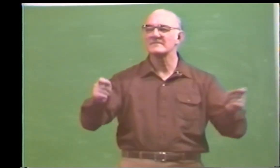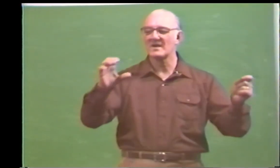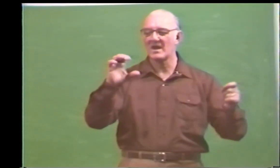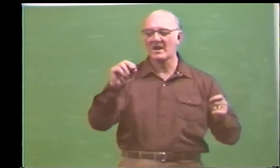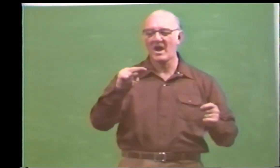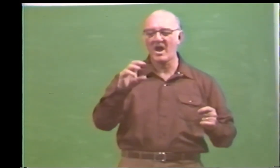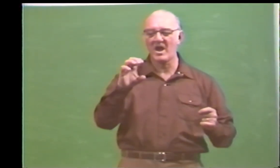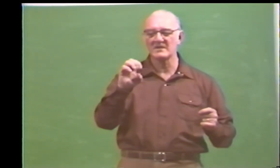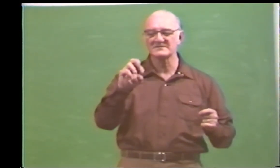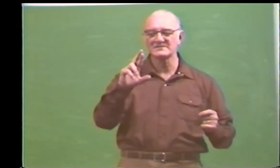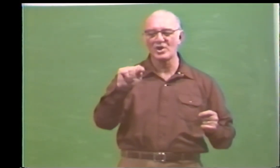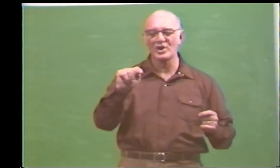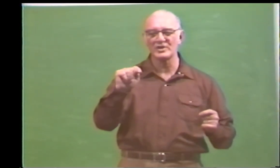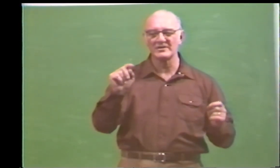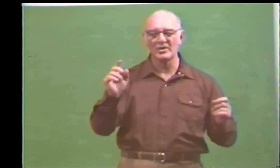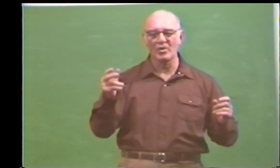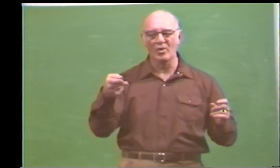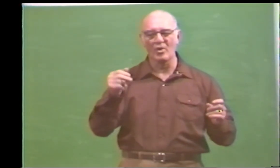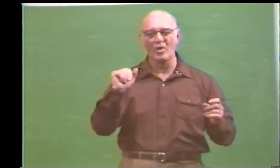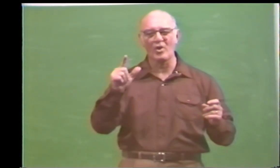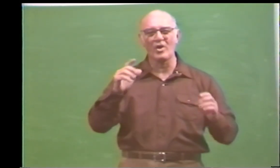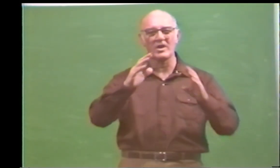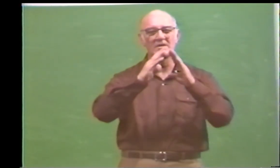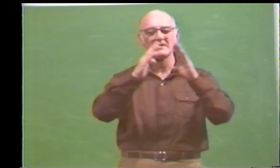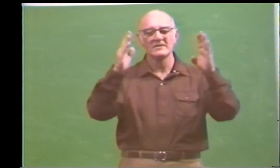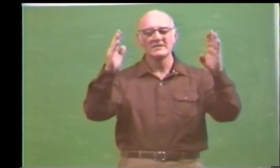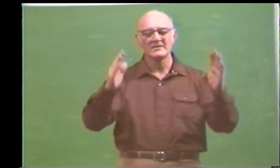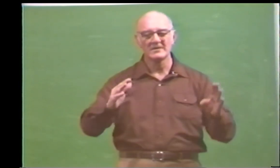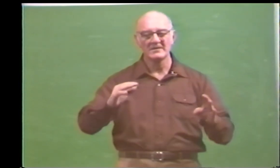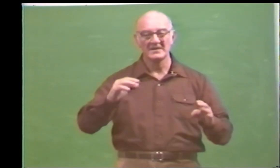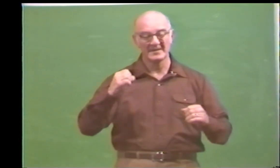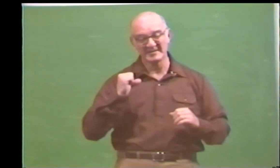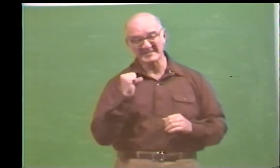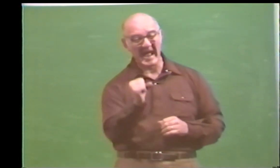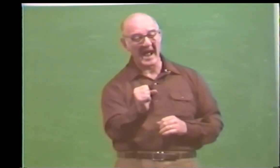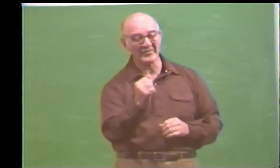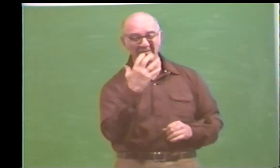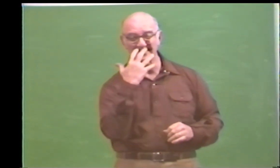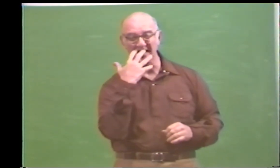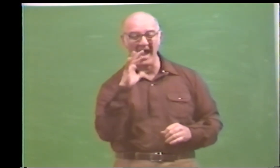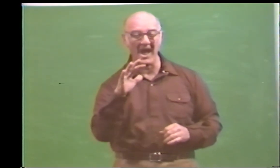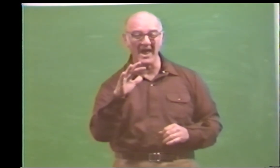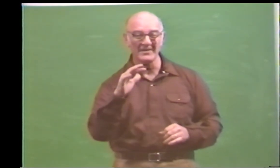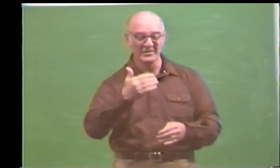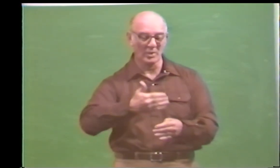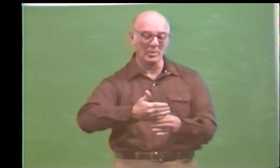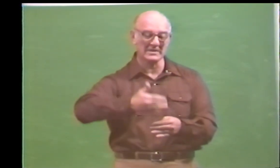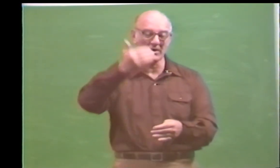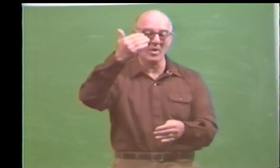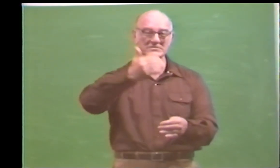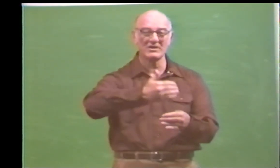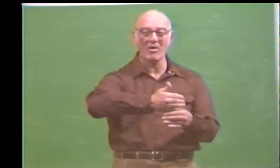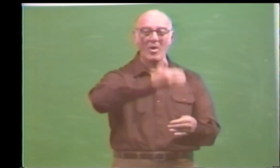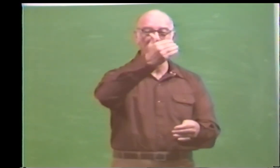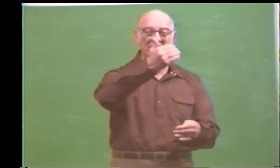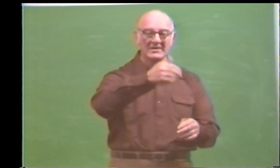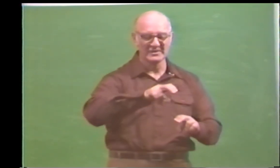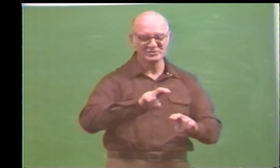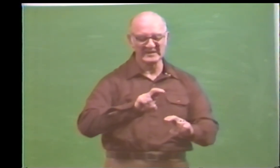a concert hall. In the south, it's hot, the windows are open. She